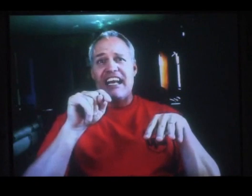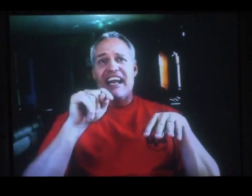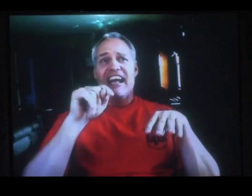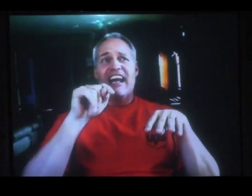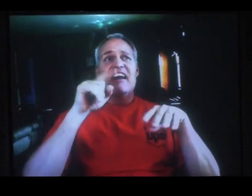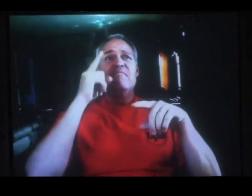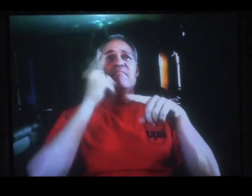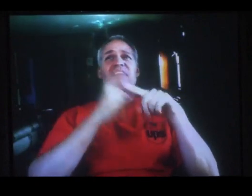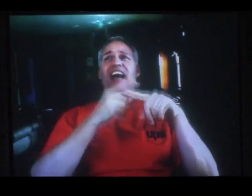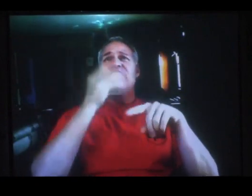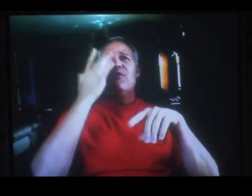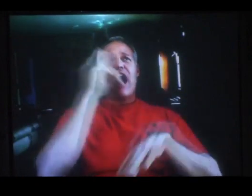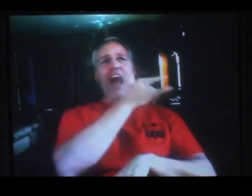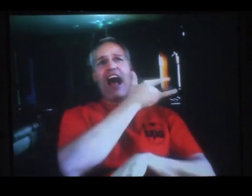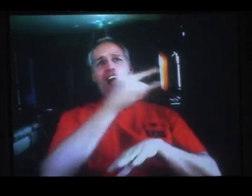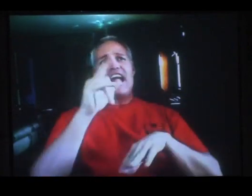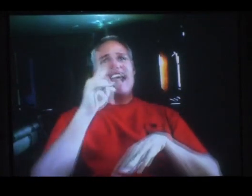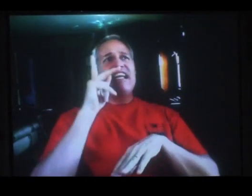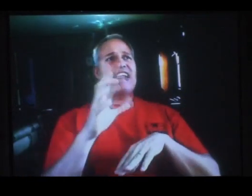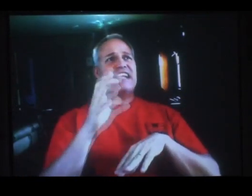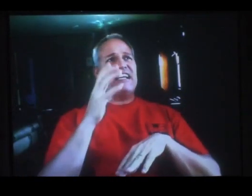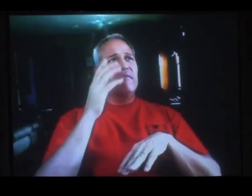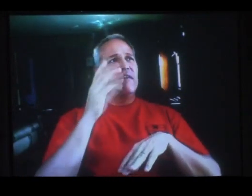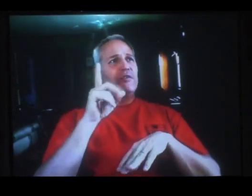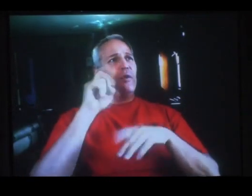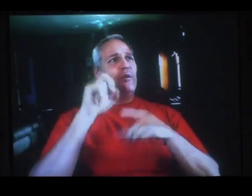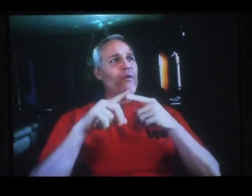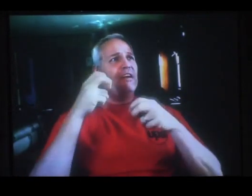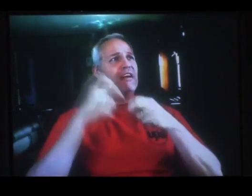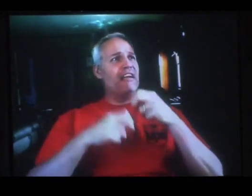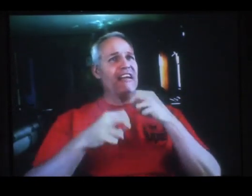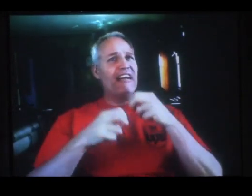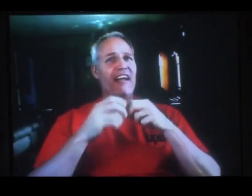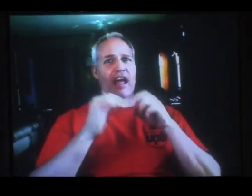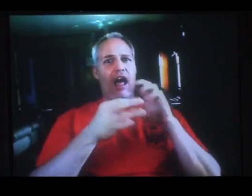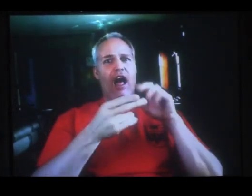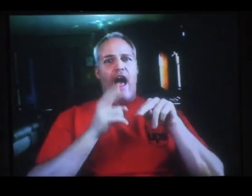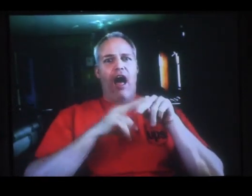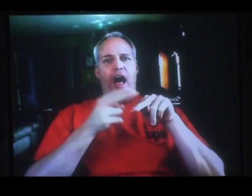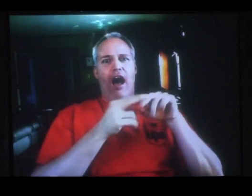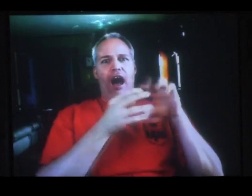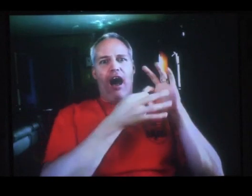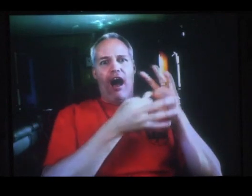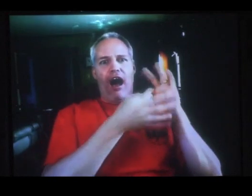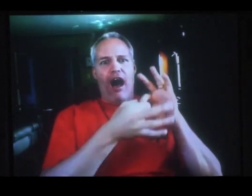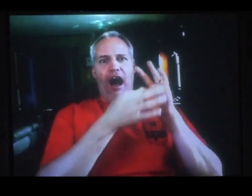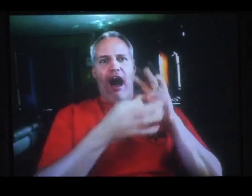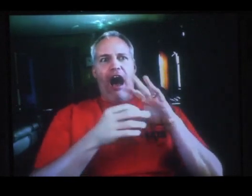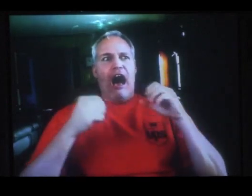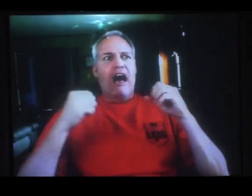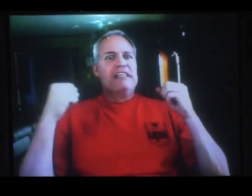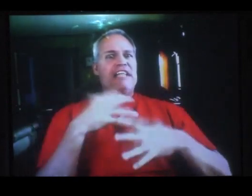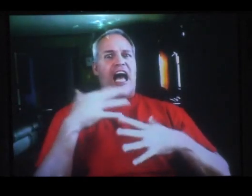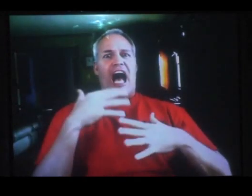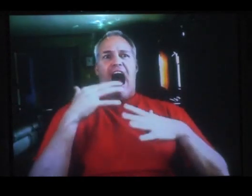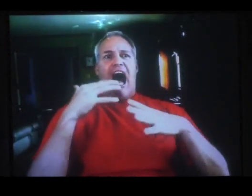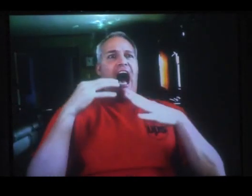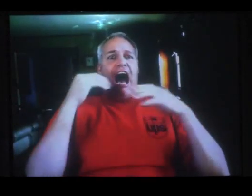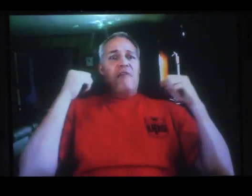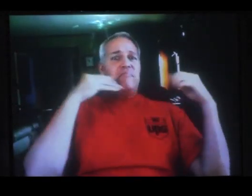a pilot. Plus, okay, and we have like problems with the plane, and like, oh my gosh, and all their worries are adding up, and that couple together,